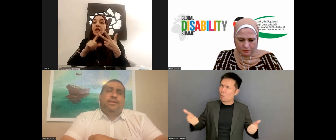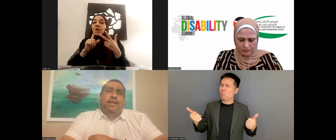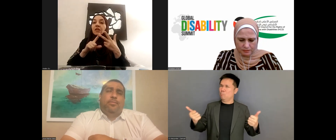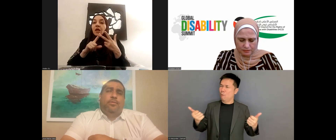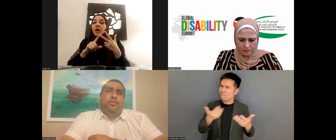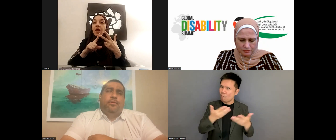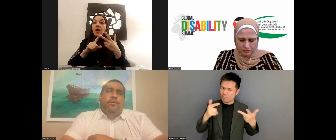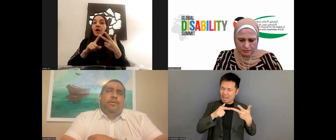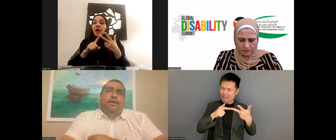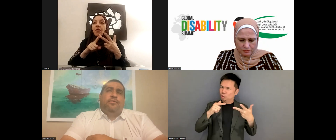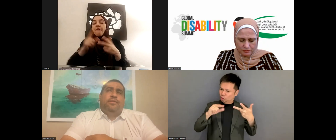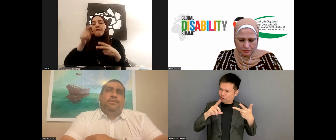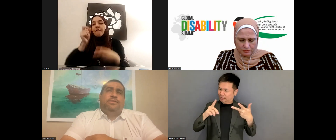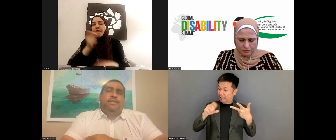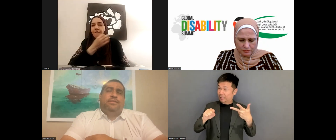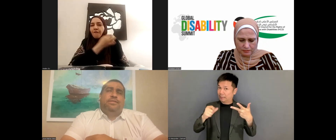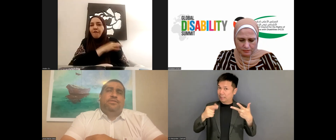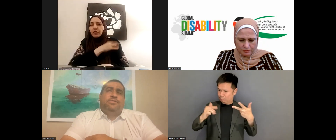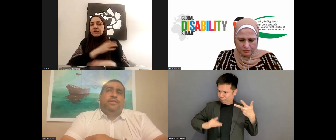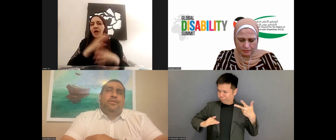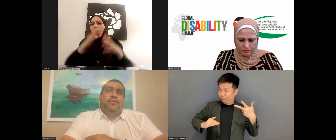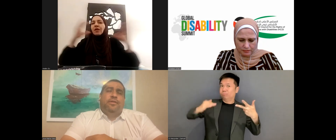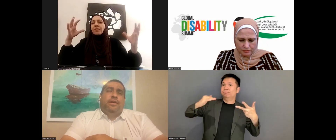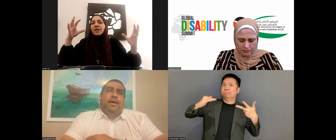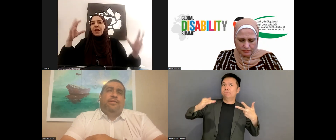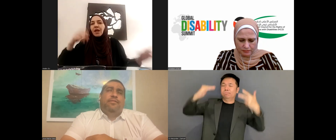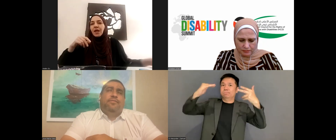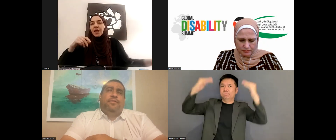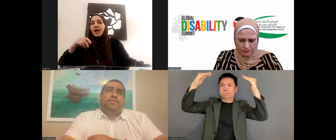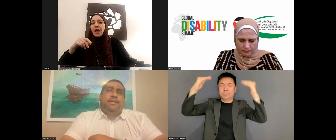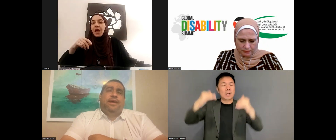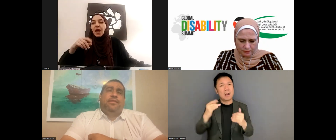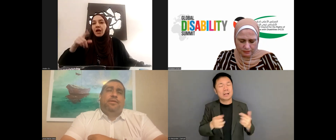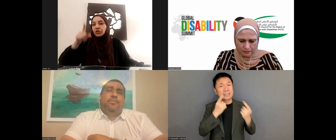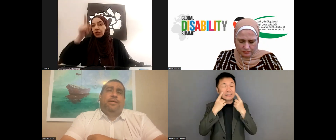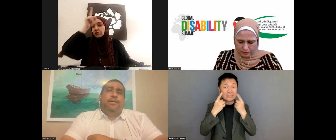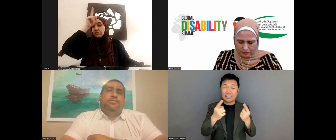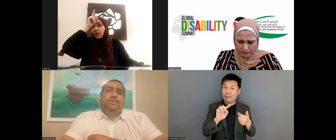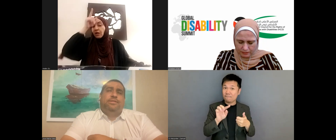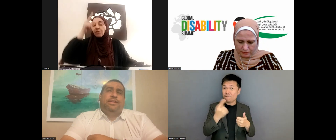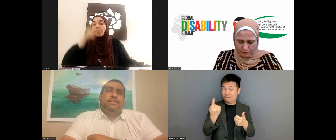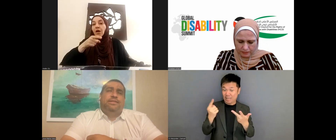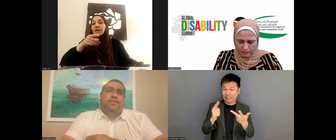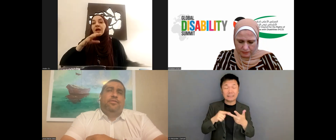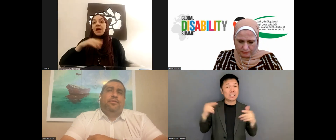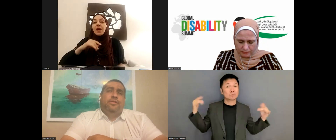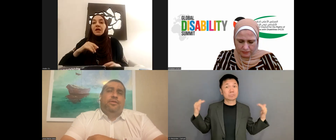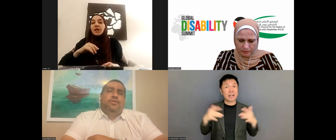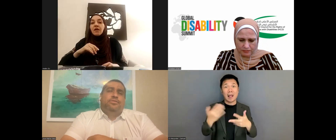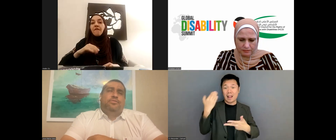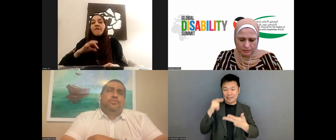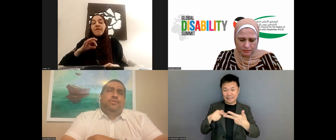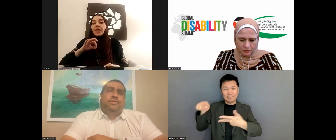to the next level. Kind of this journey of having a first gathering back in 2018 in